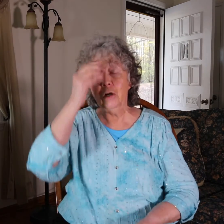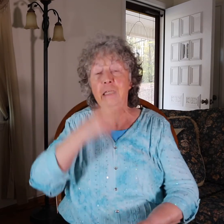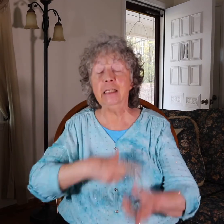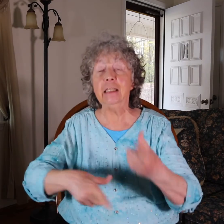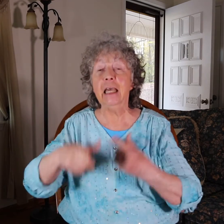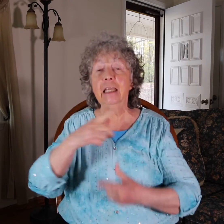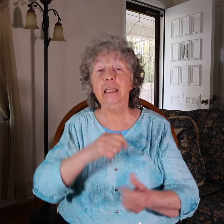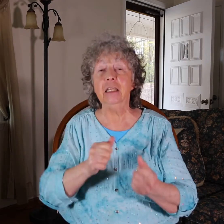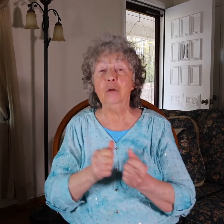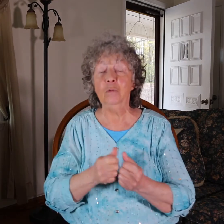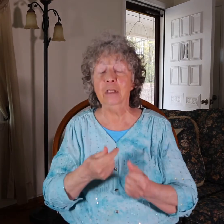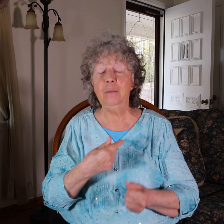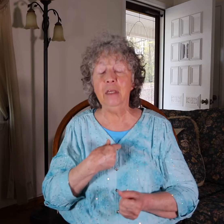learning signing with me.